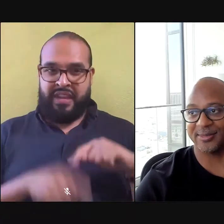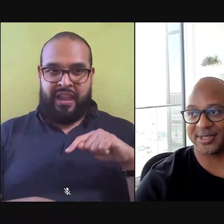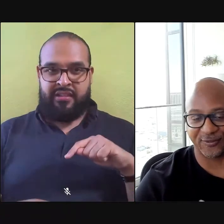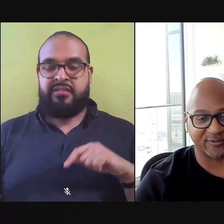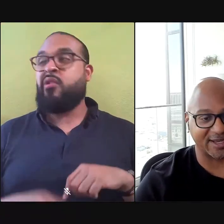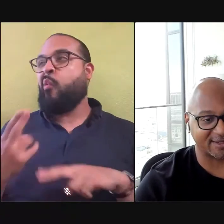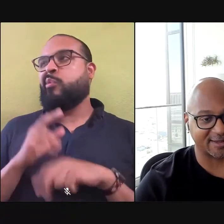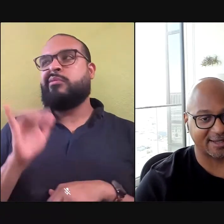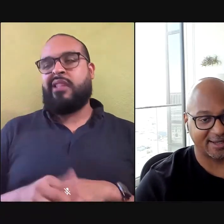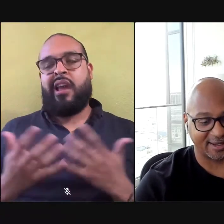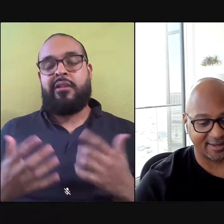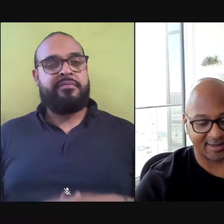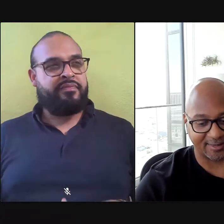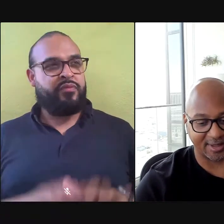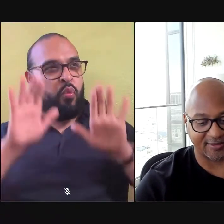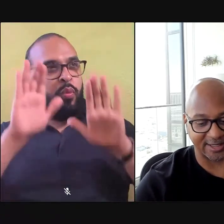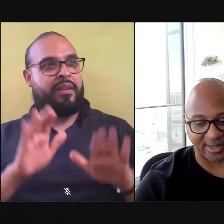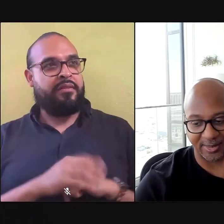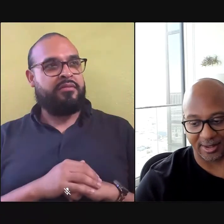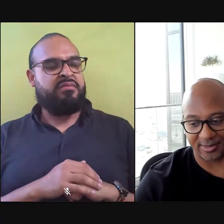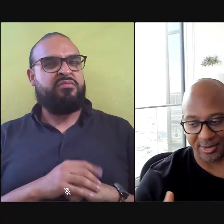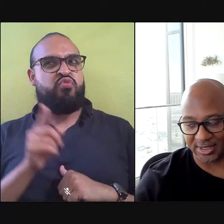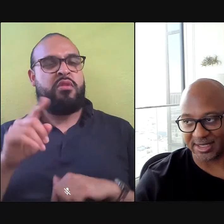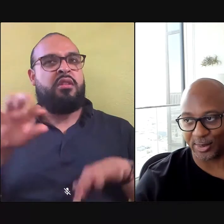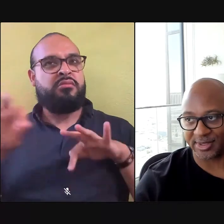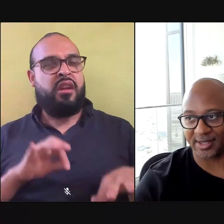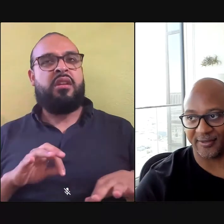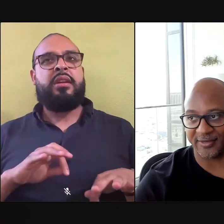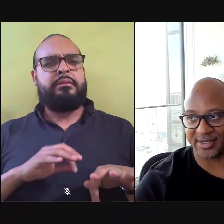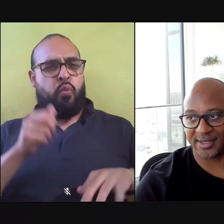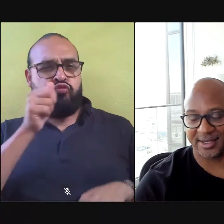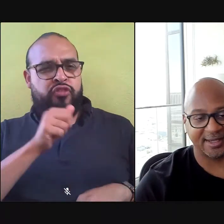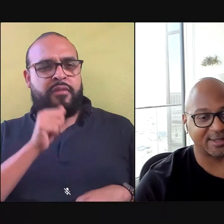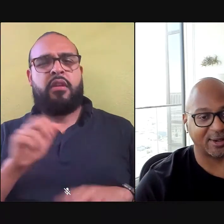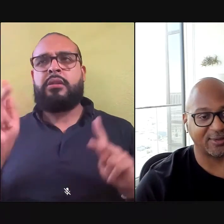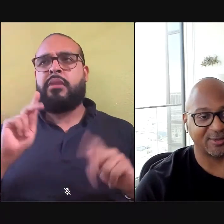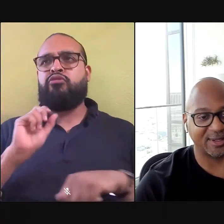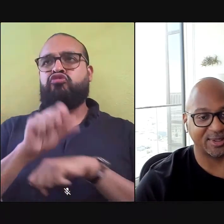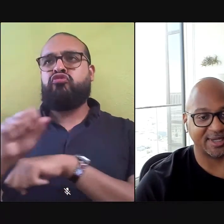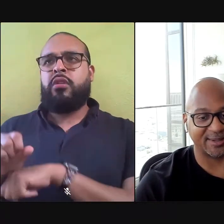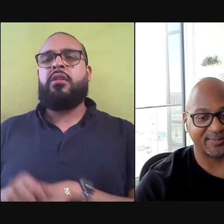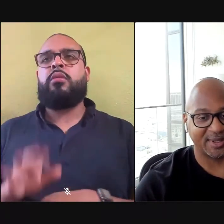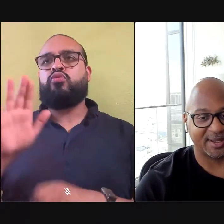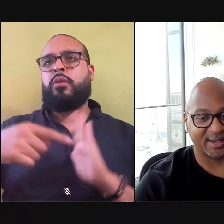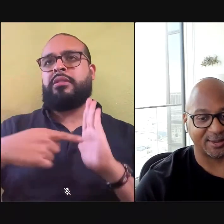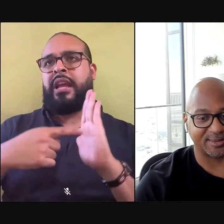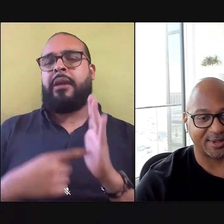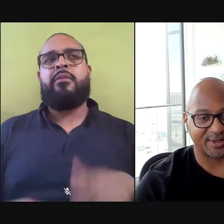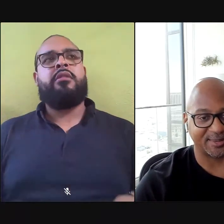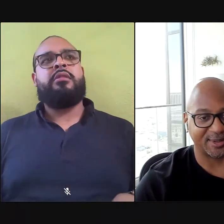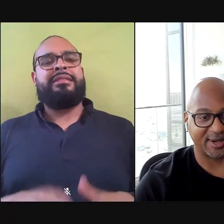great self-reflection. And I love the aspect about using examples and confidence. So I really, really appreciate it.